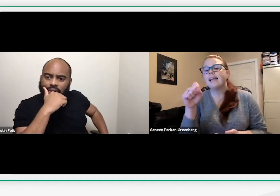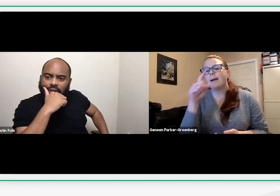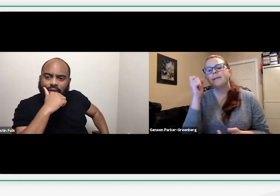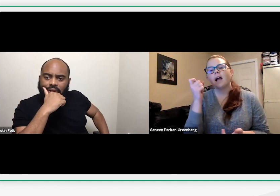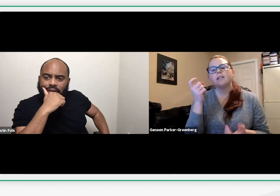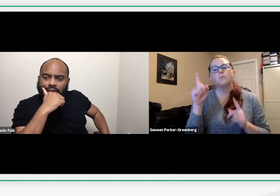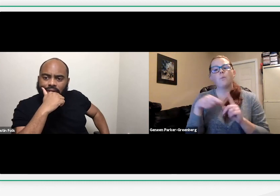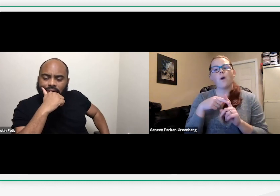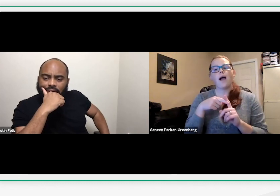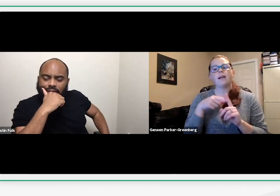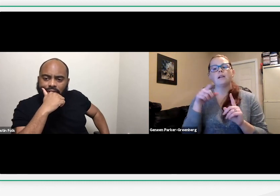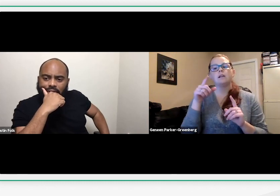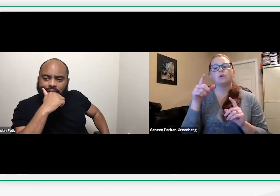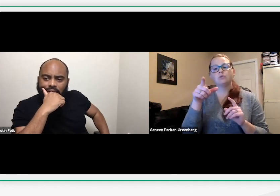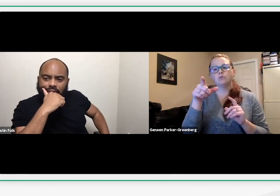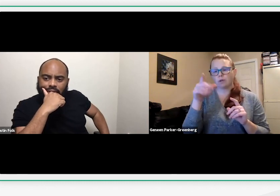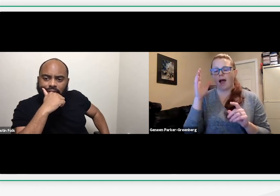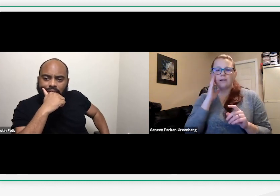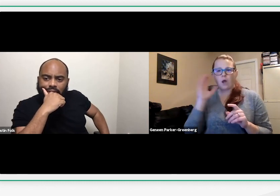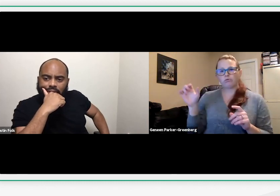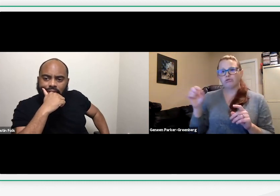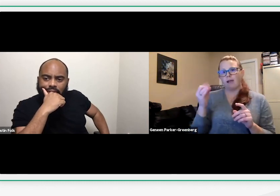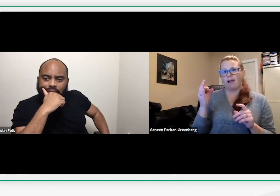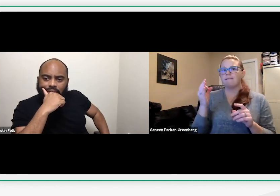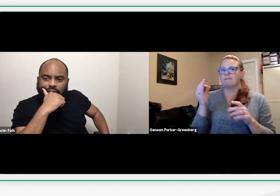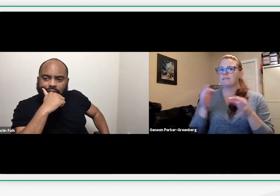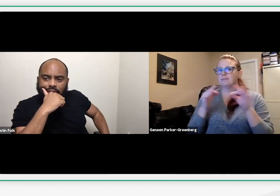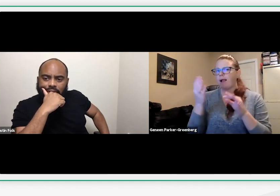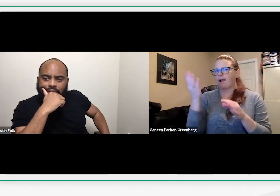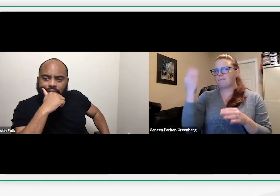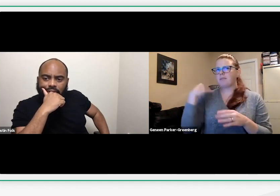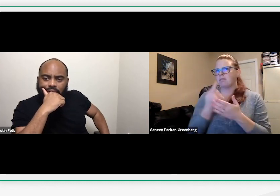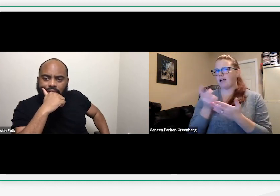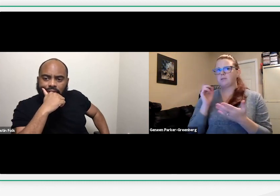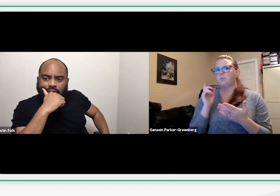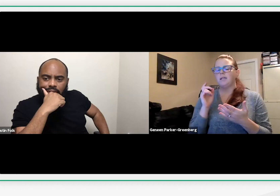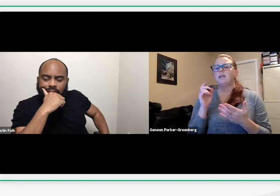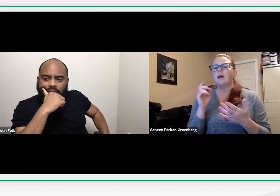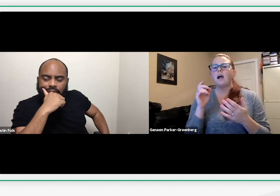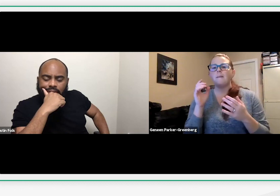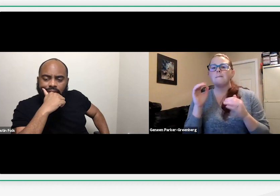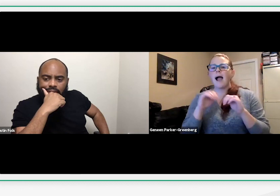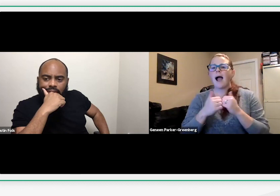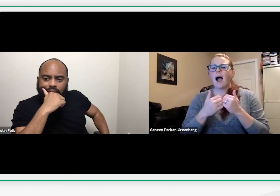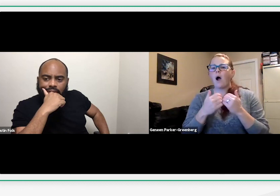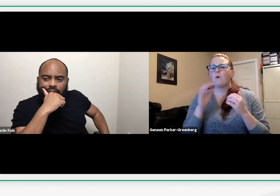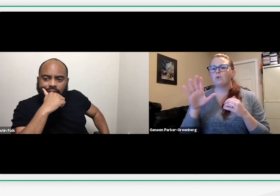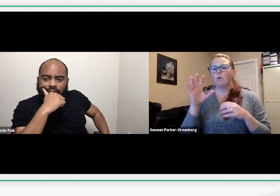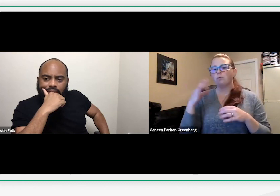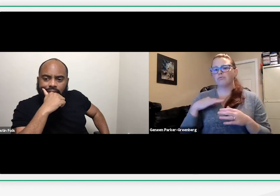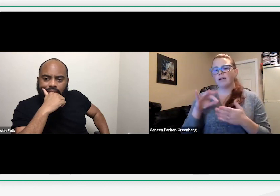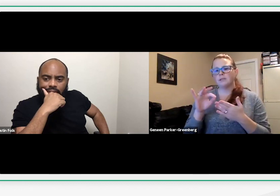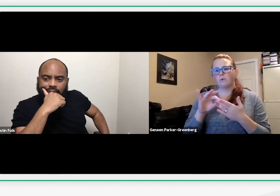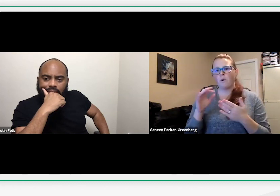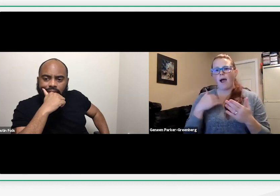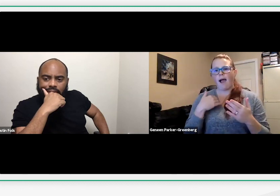Um, Go ahead, Janine. yeah, well, I was going to say, I know Justin explained this